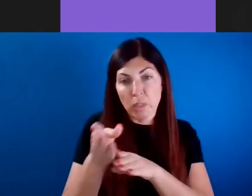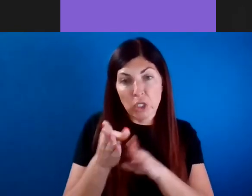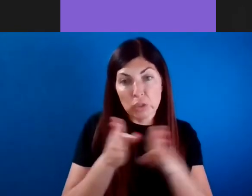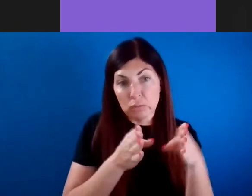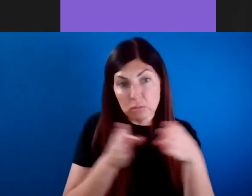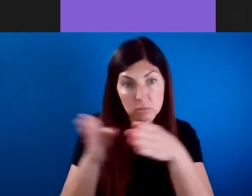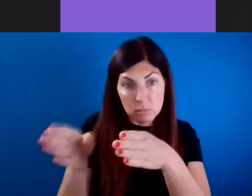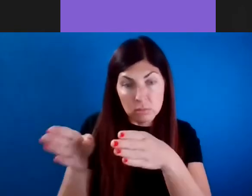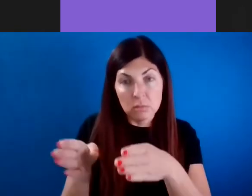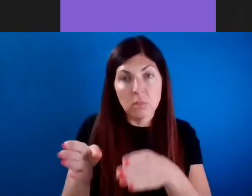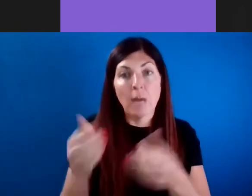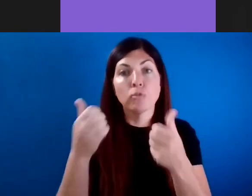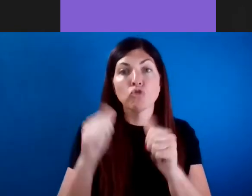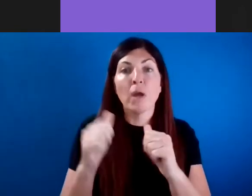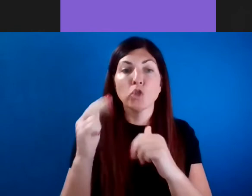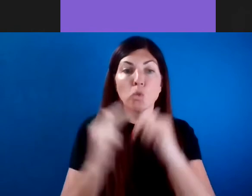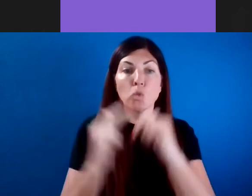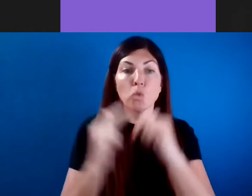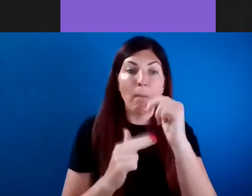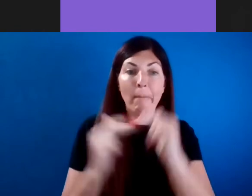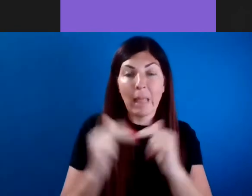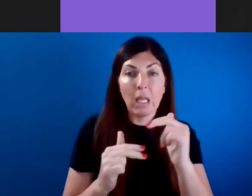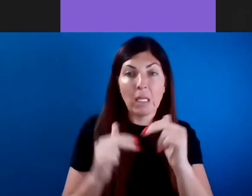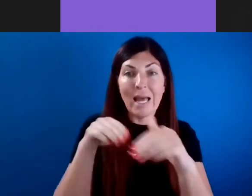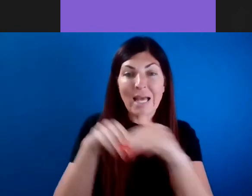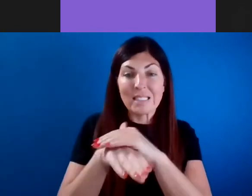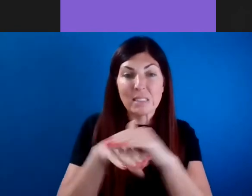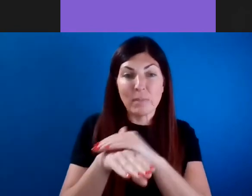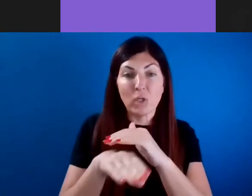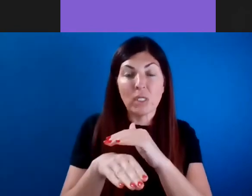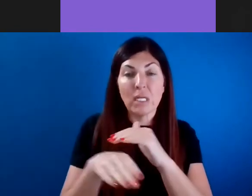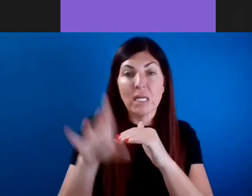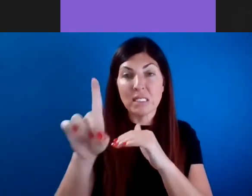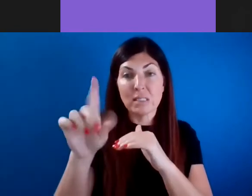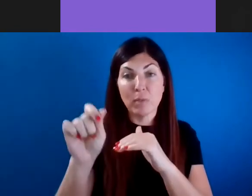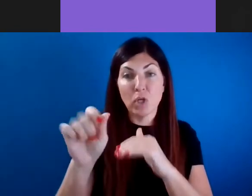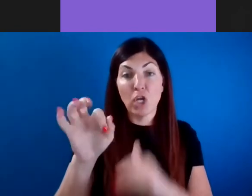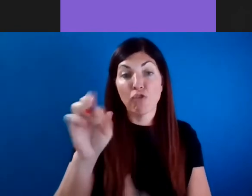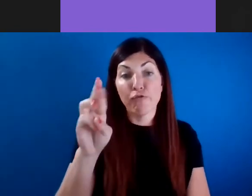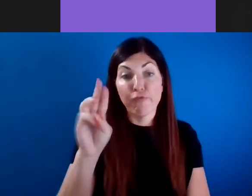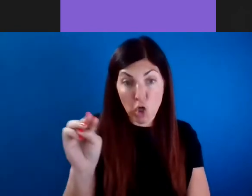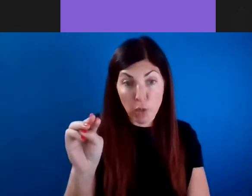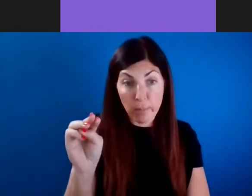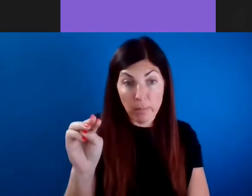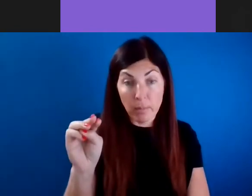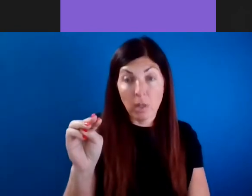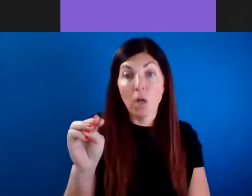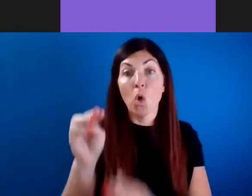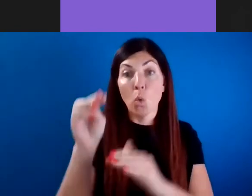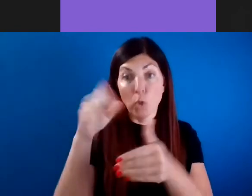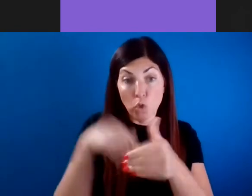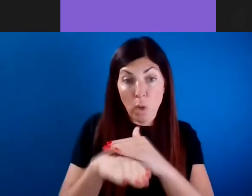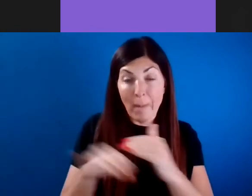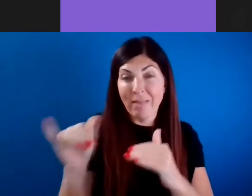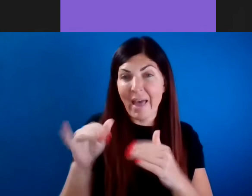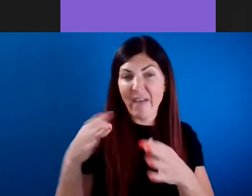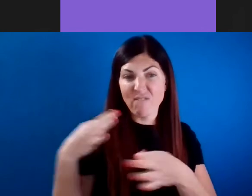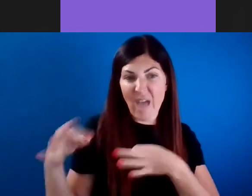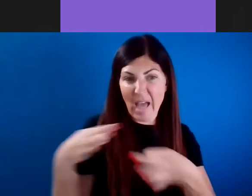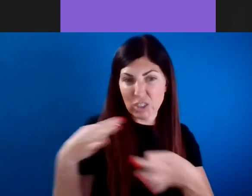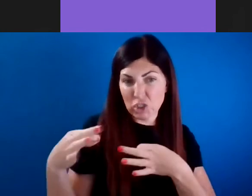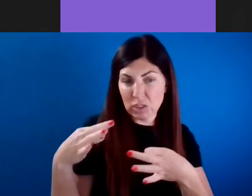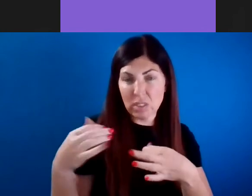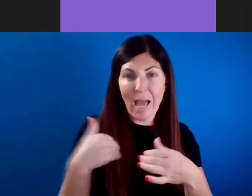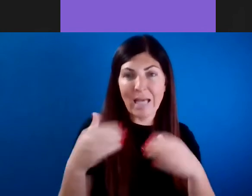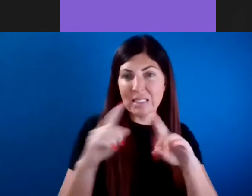I'm trying to build an accessibility engineering firm where you come in almost like fashion, where fashion has different